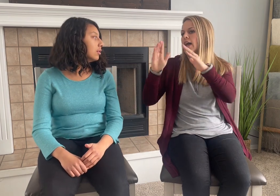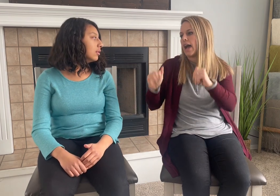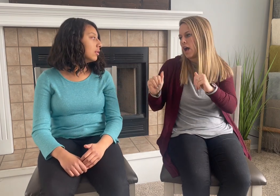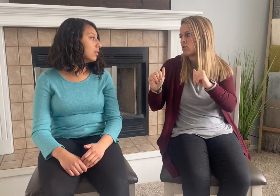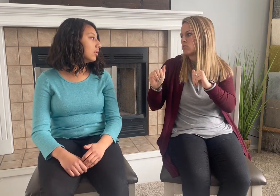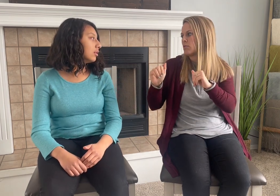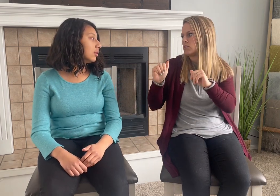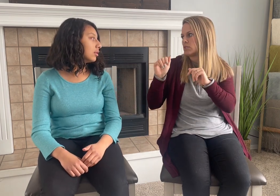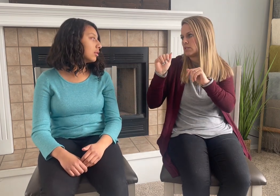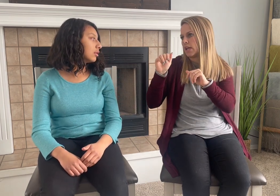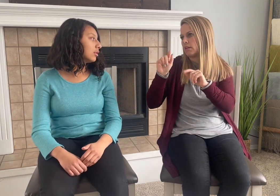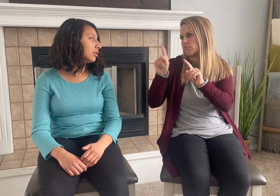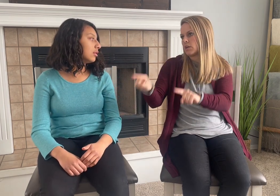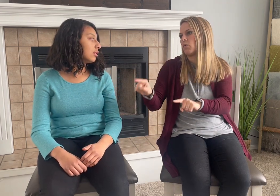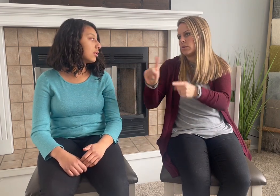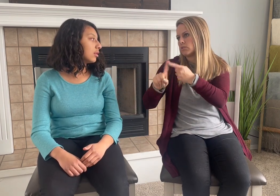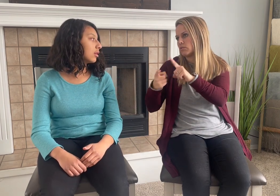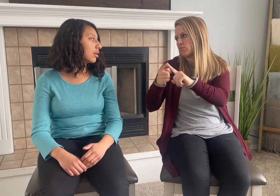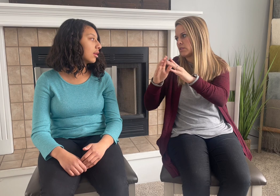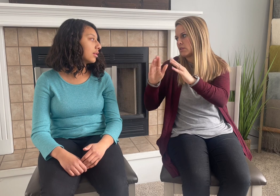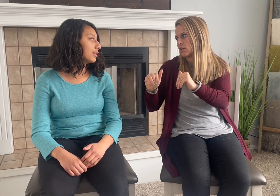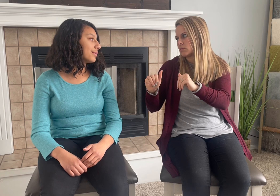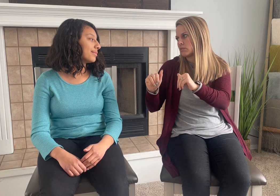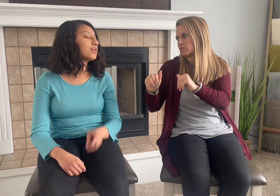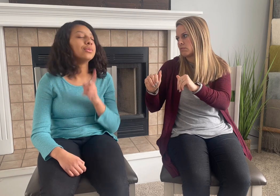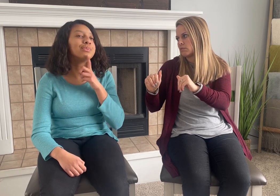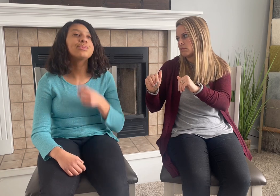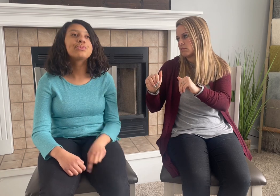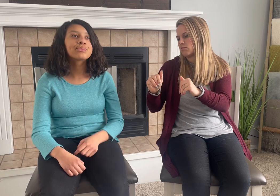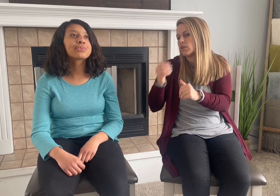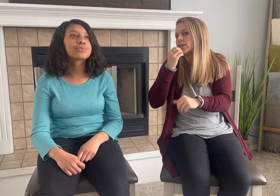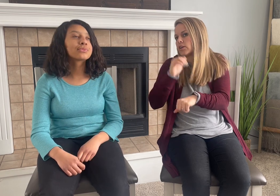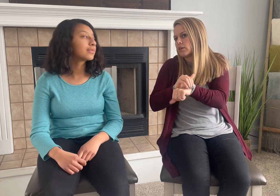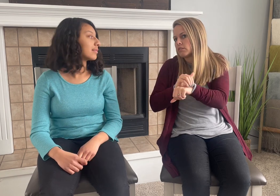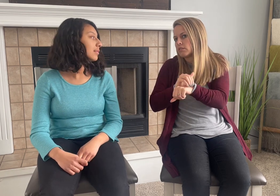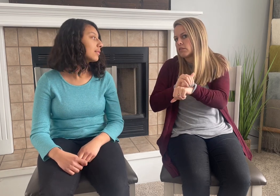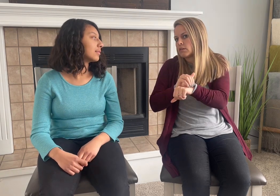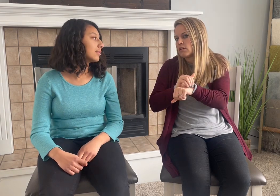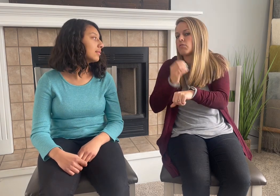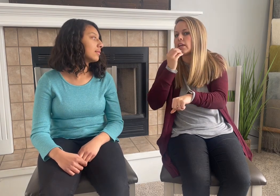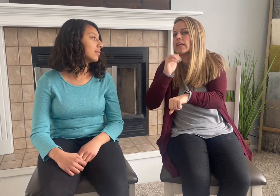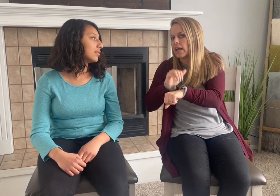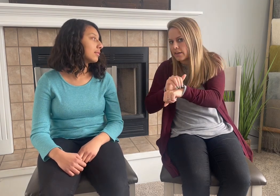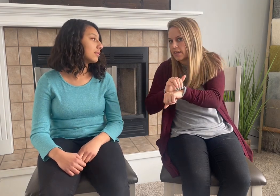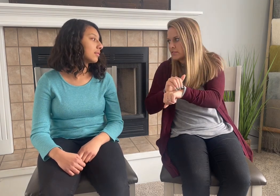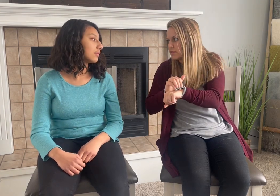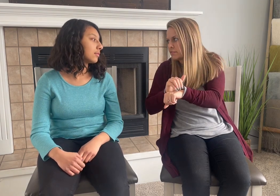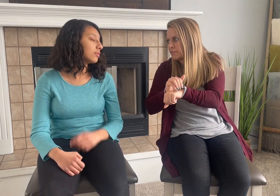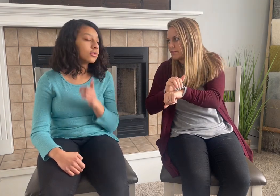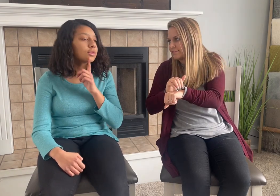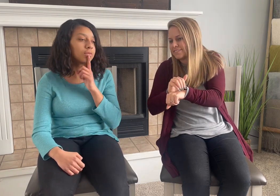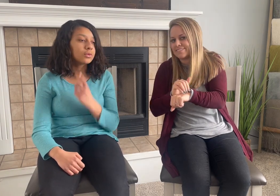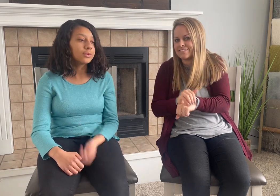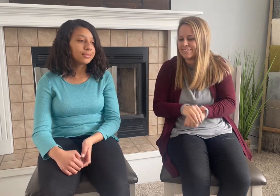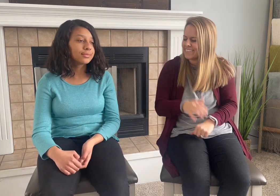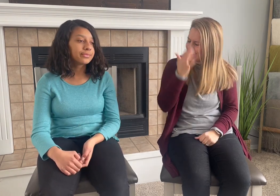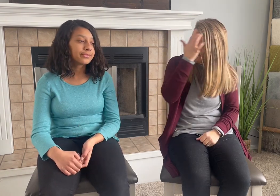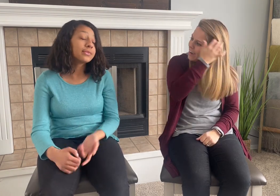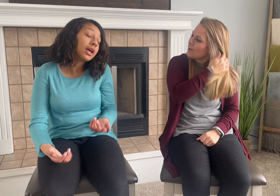house. We would just say going to a friend's house for dinner or eat at night. Yeah.